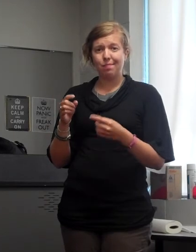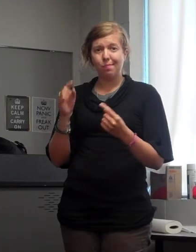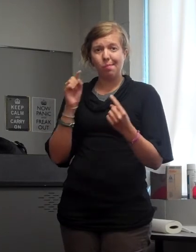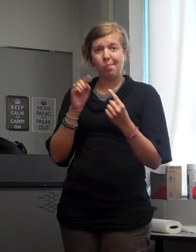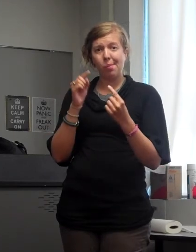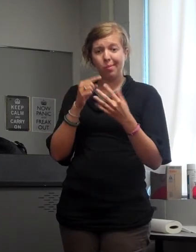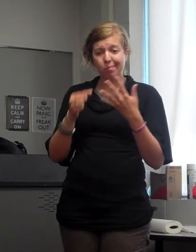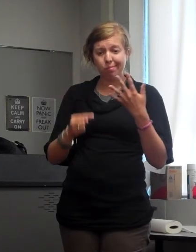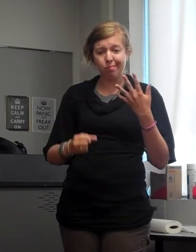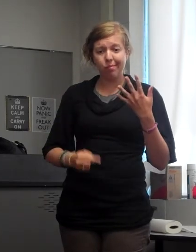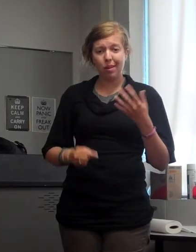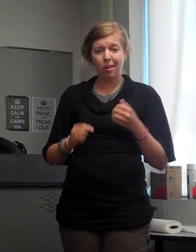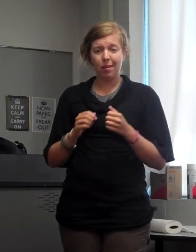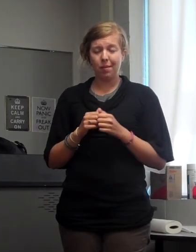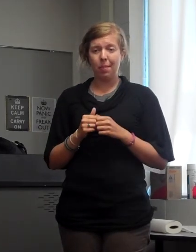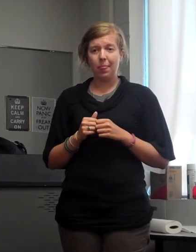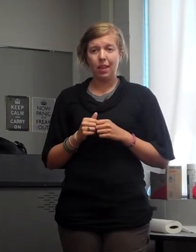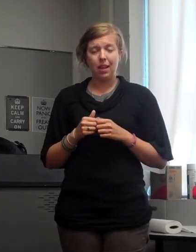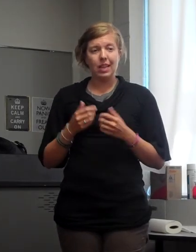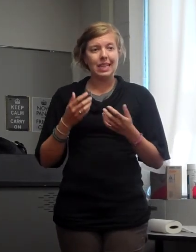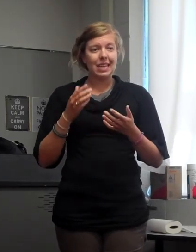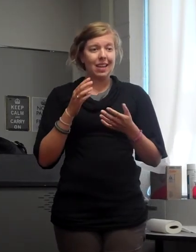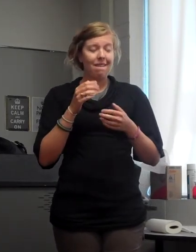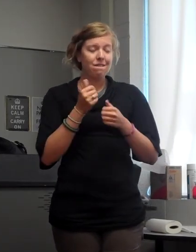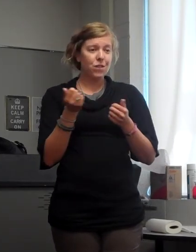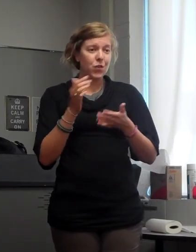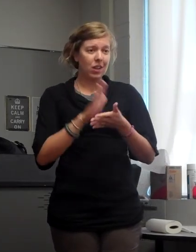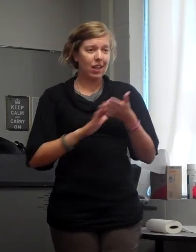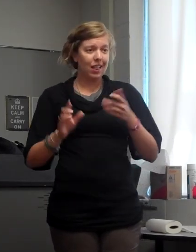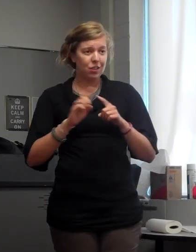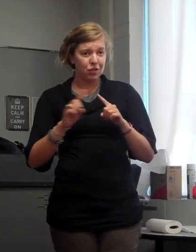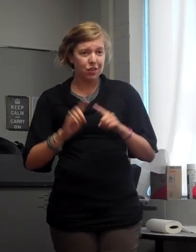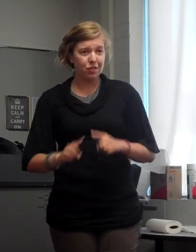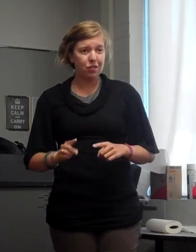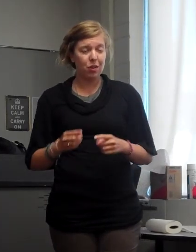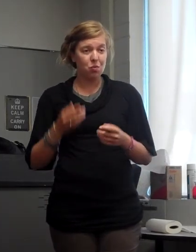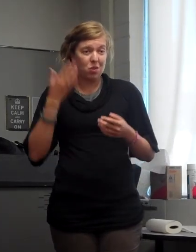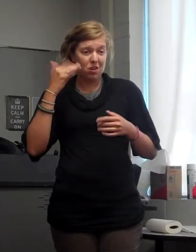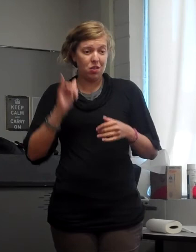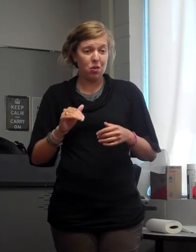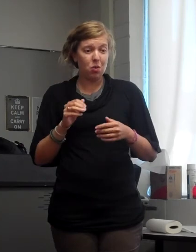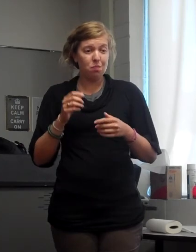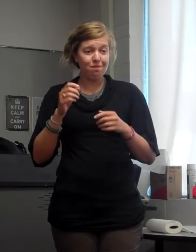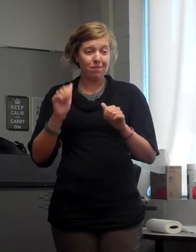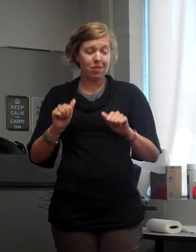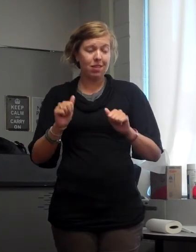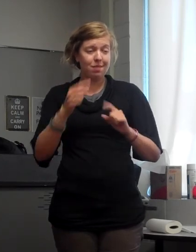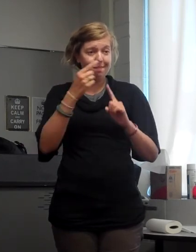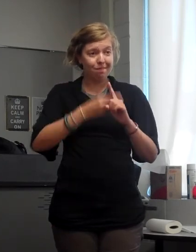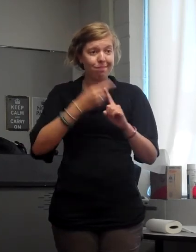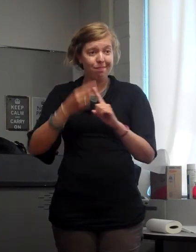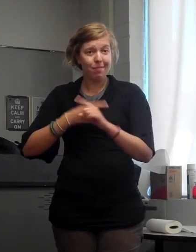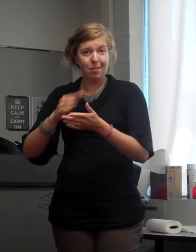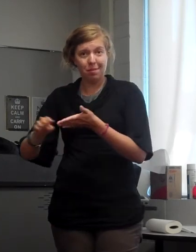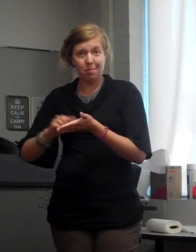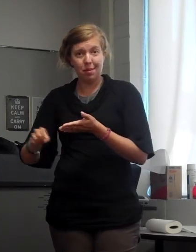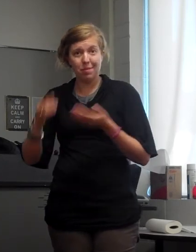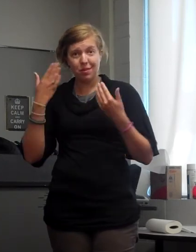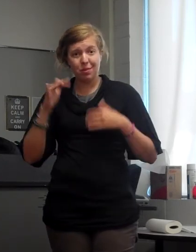him to make monthly payments. We had no clue. We just thought that you had to pay the whole tuition for the semester up front, and that wasn't the case. So, I